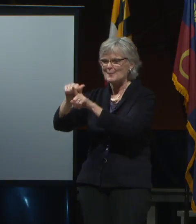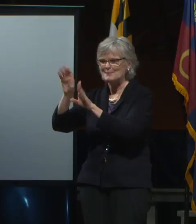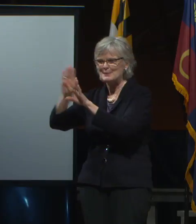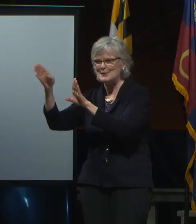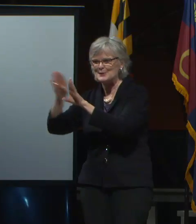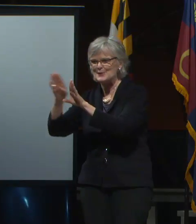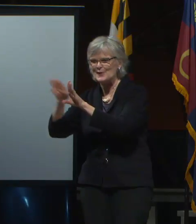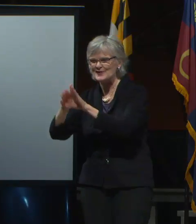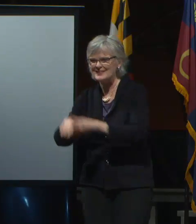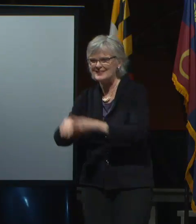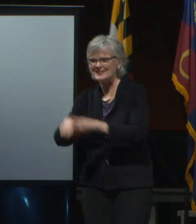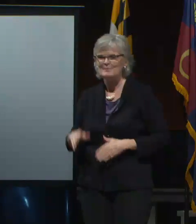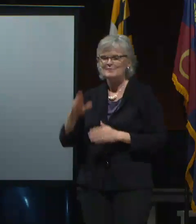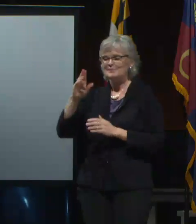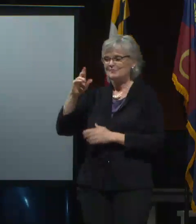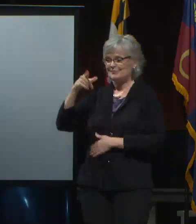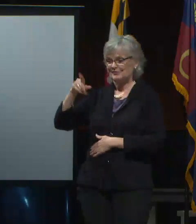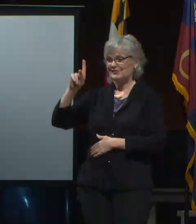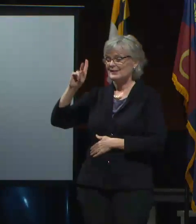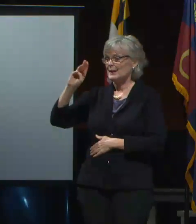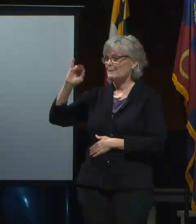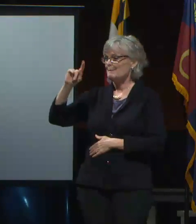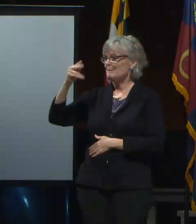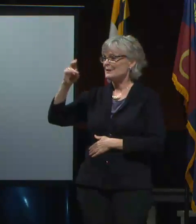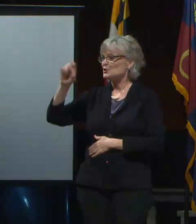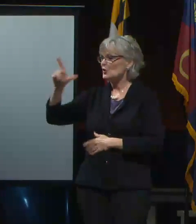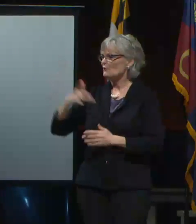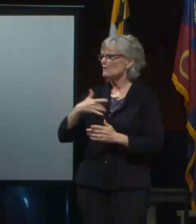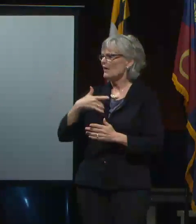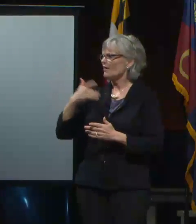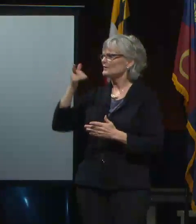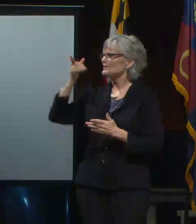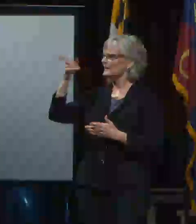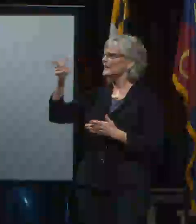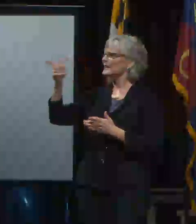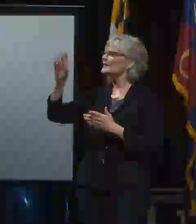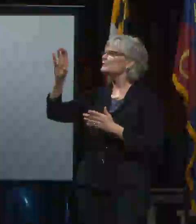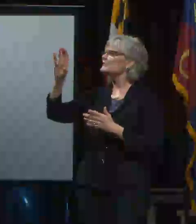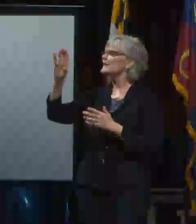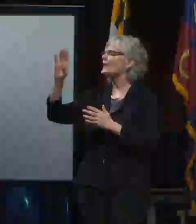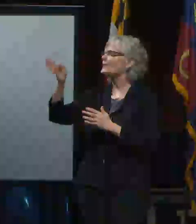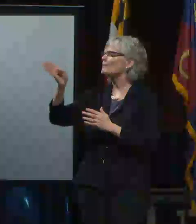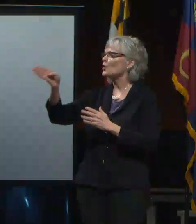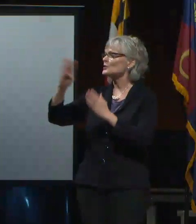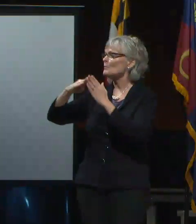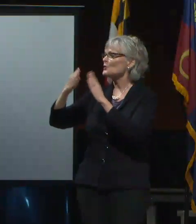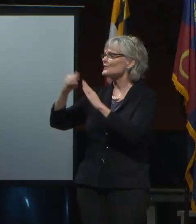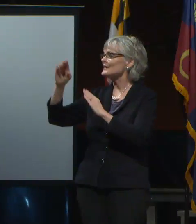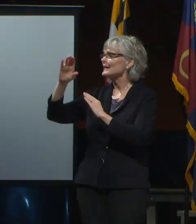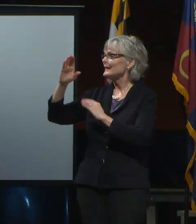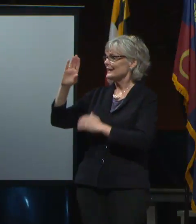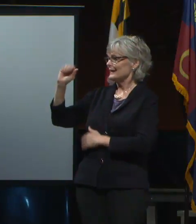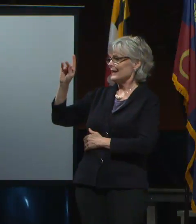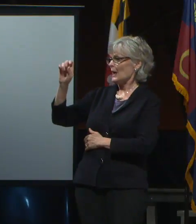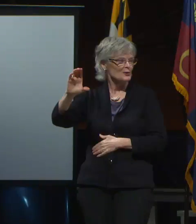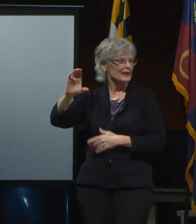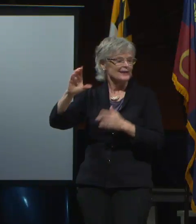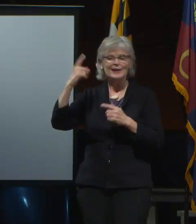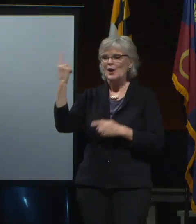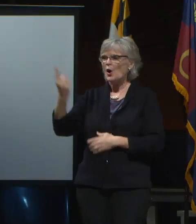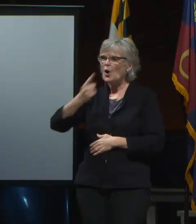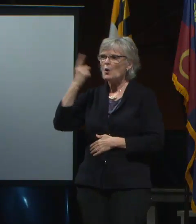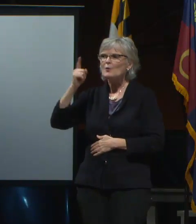Kiefer Mitchell thinks that he had a lock on family at the Baltimore City Cabinet meeting. What he may